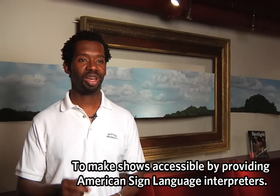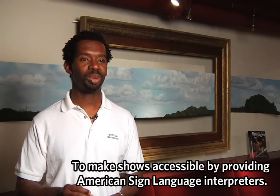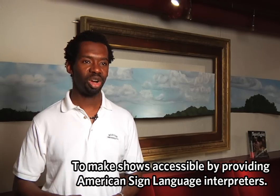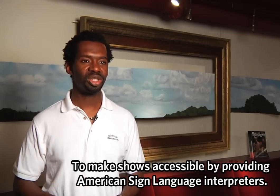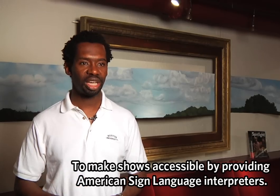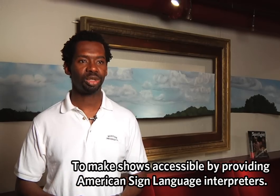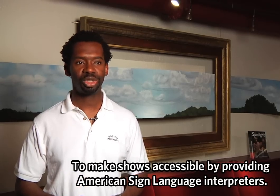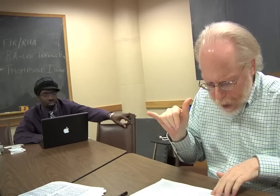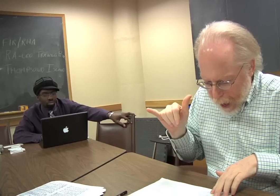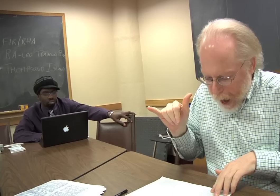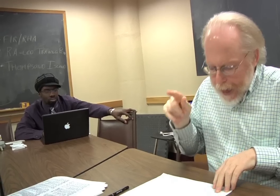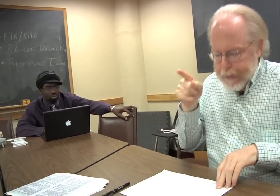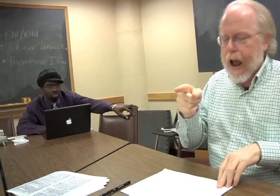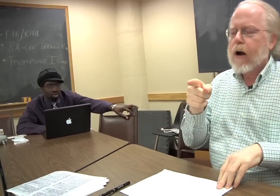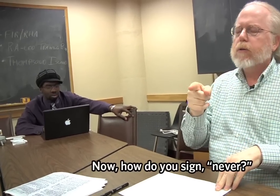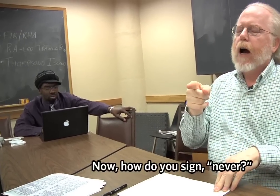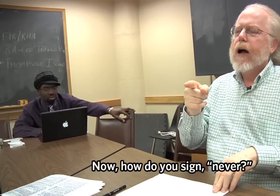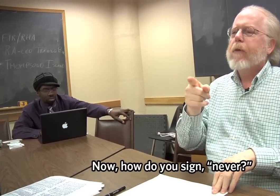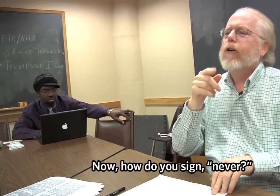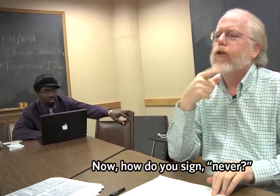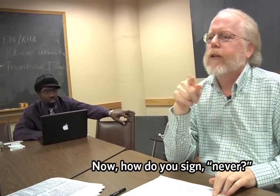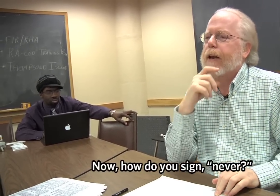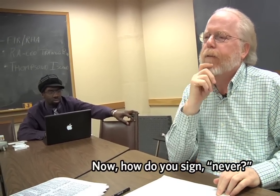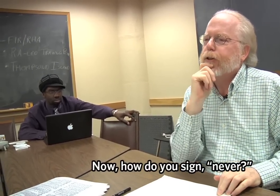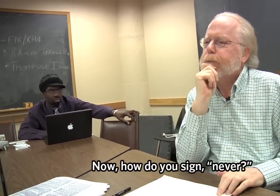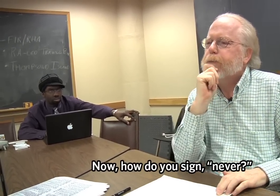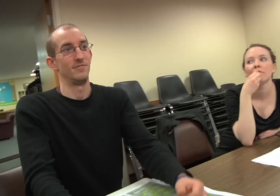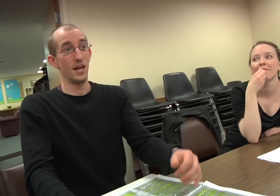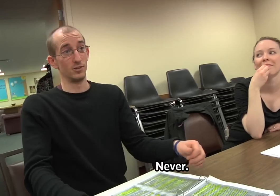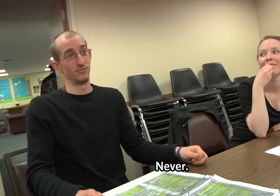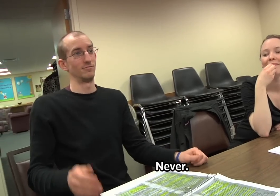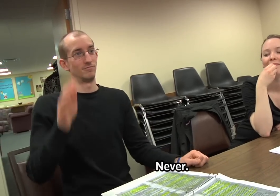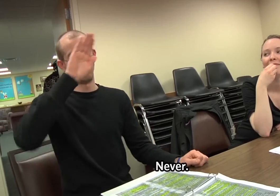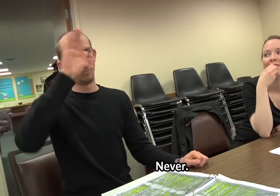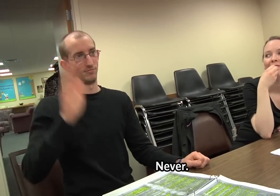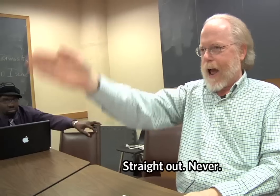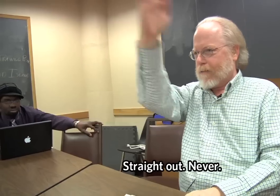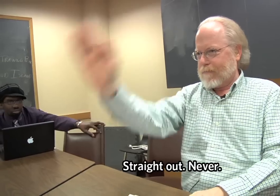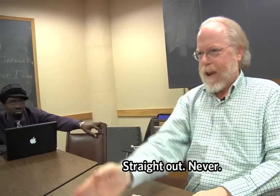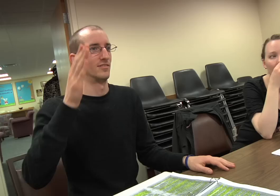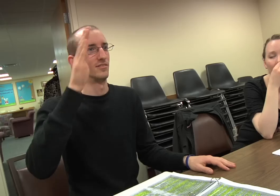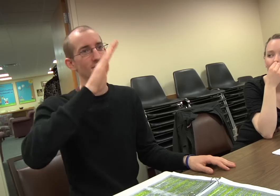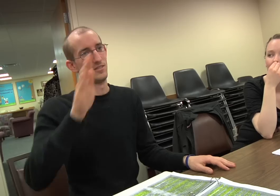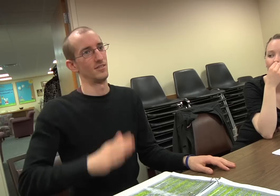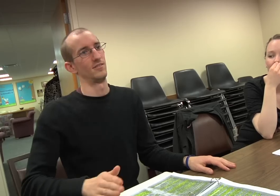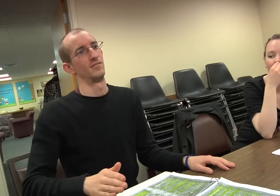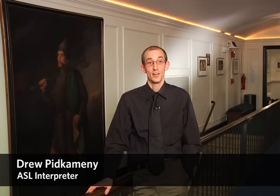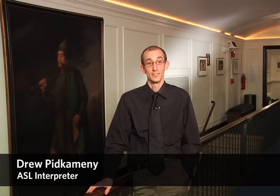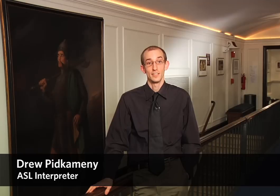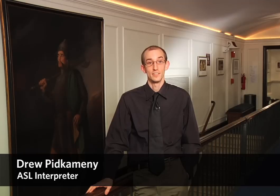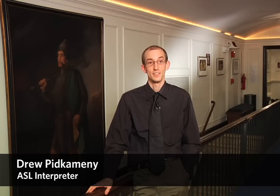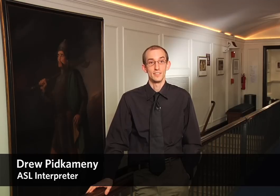by providing American Sign Language interpreters. Now, how do you say never? Never. Straight out, never.